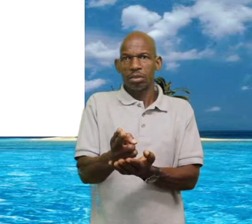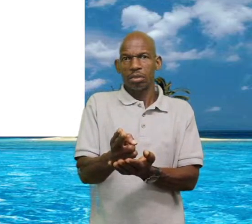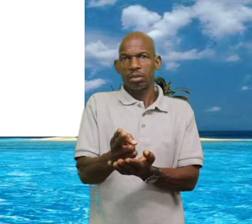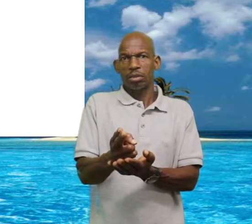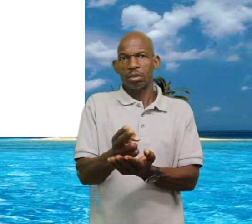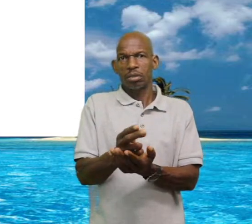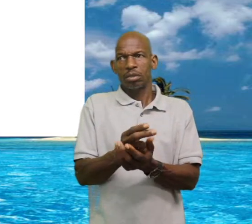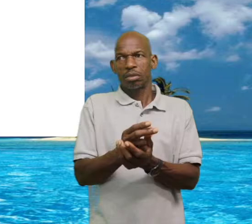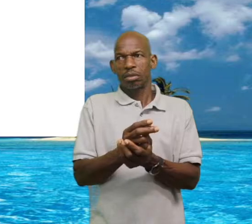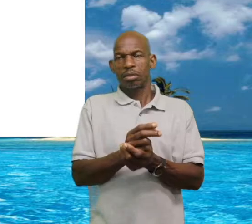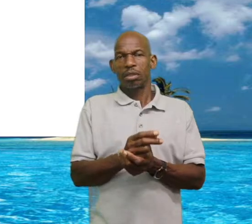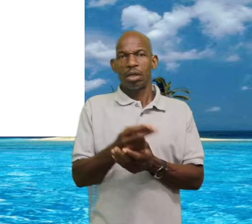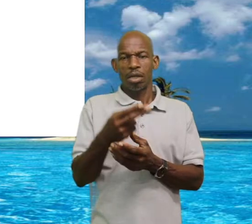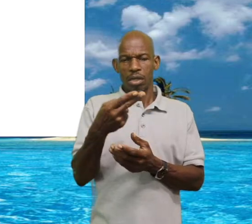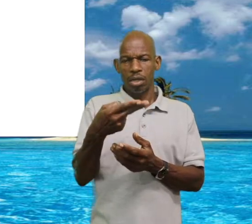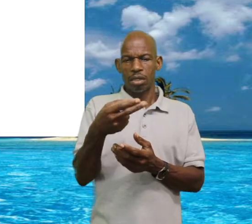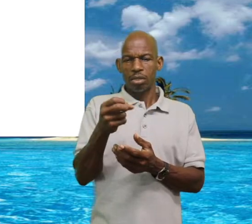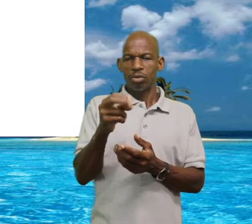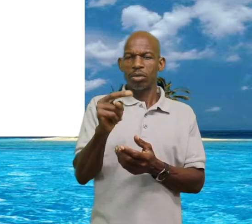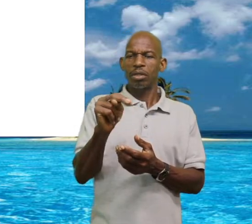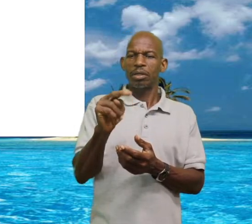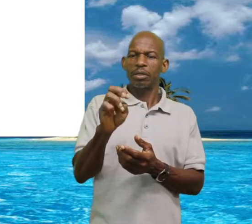is sound. We can say this man is honest.